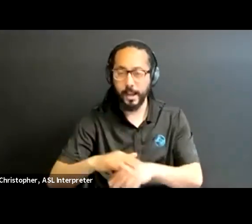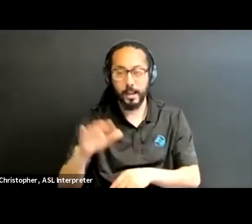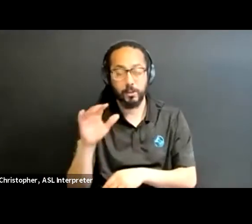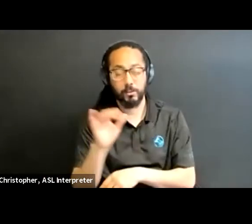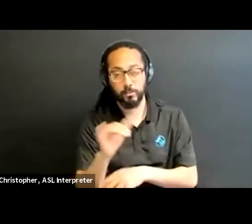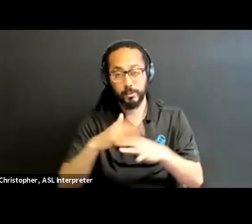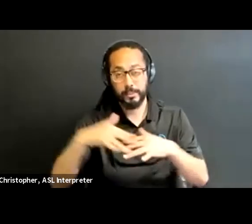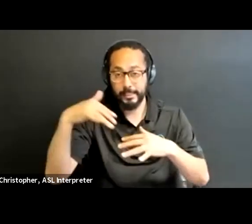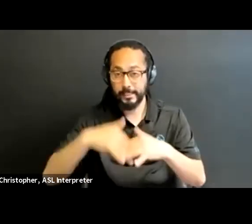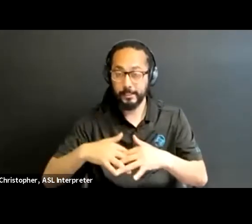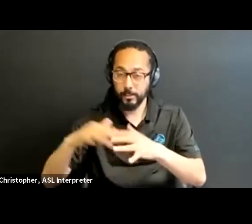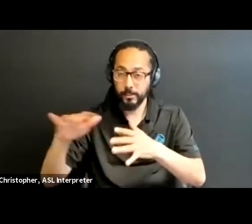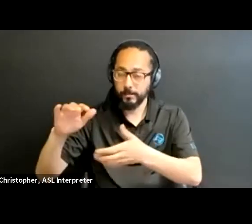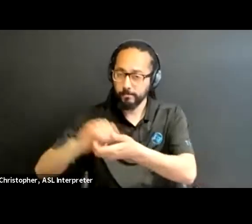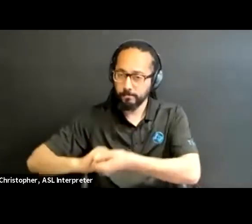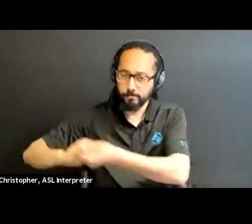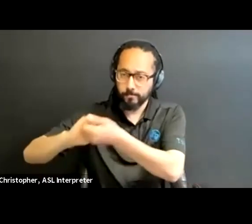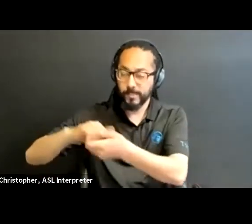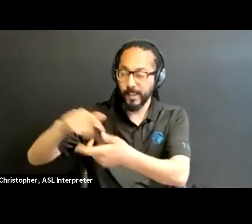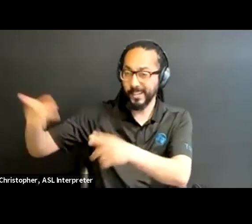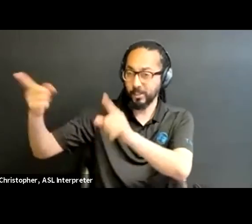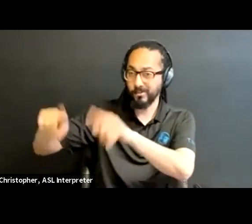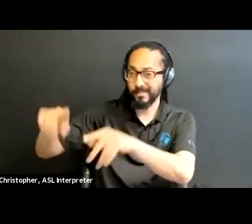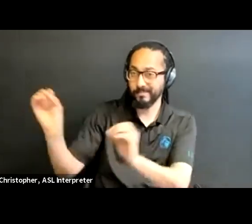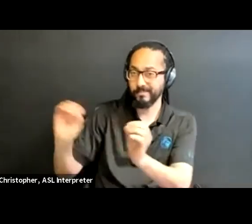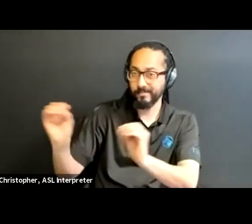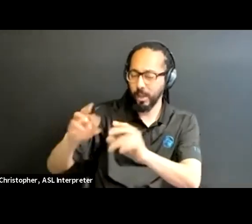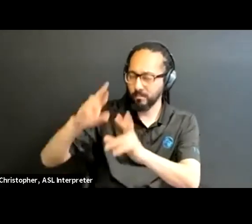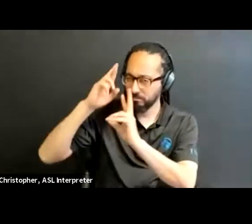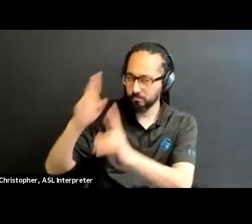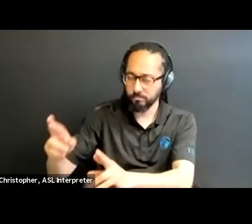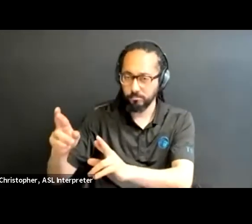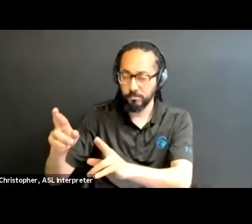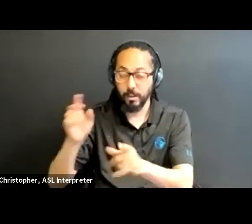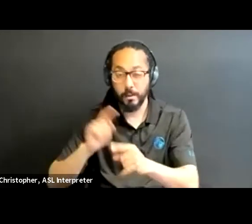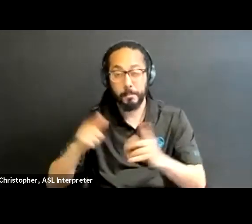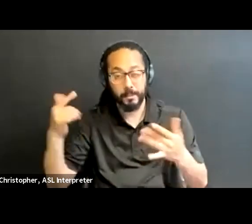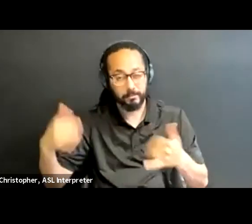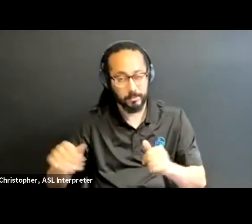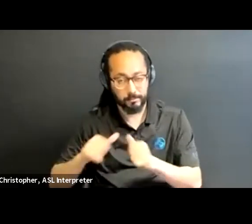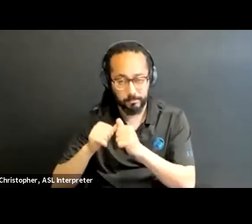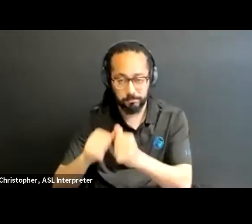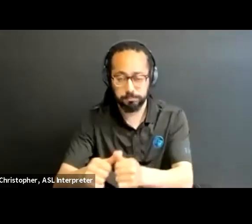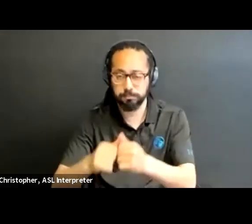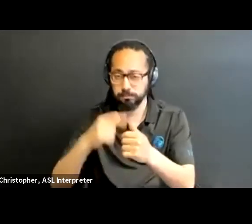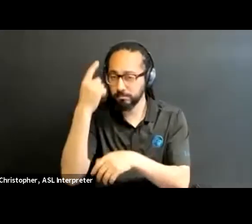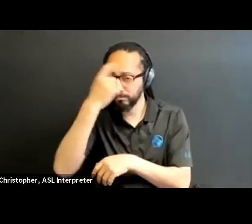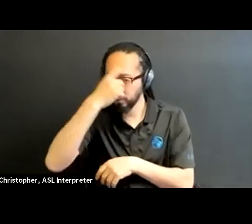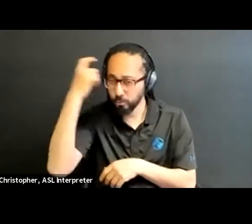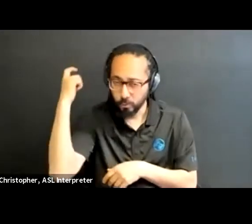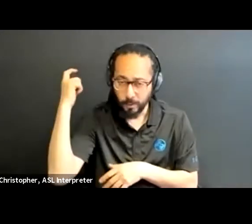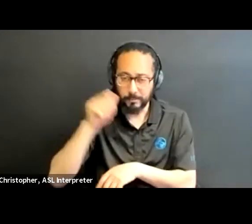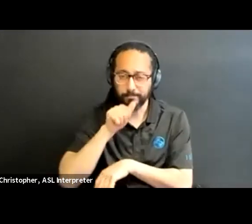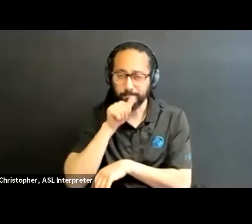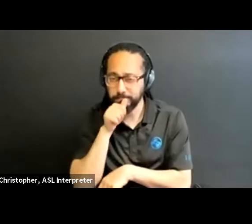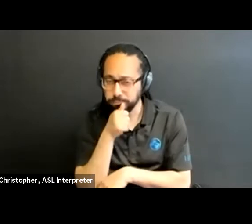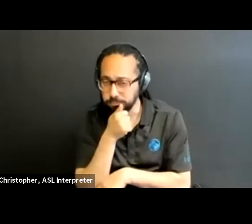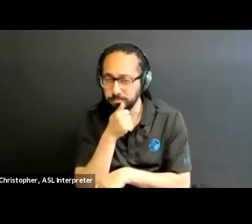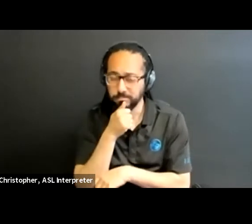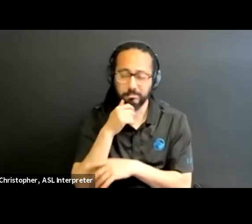treaties were made, and acknowledge the extensive disruption, duress, and trauma imposed by colonial warfare, both past and